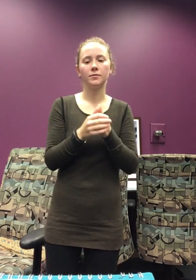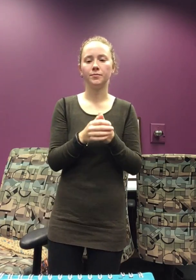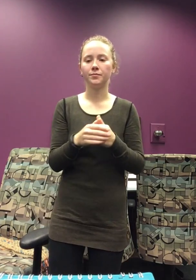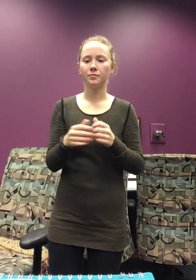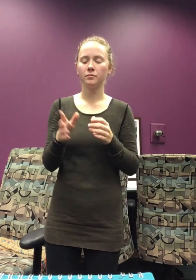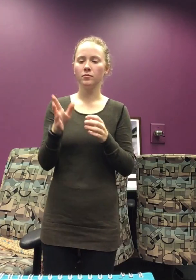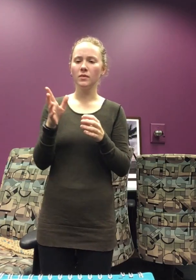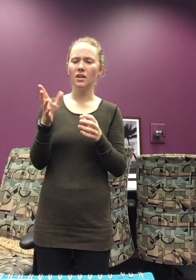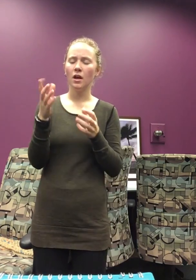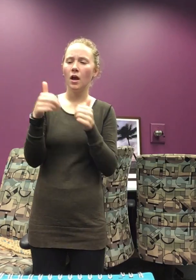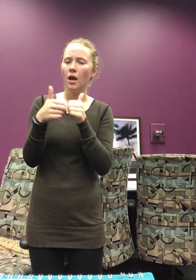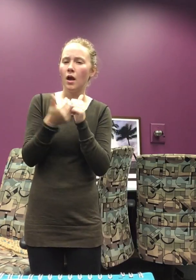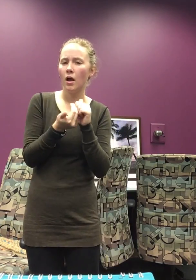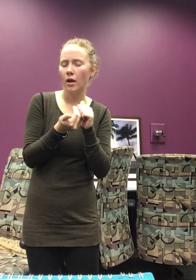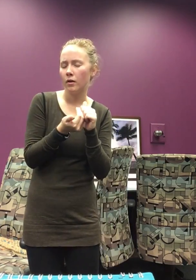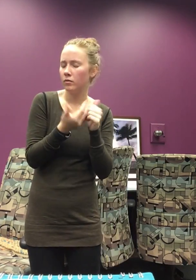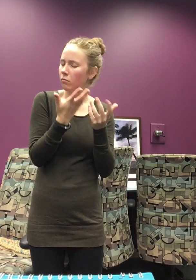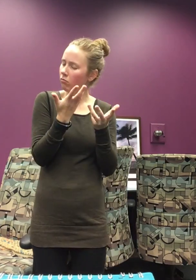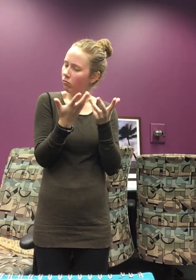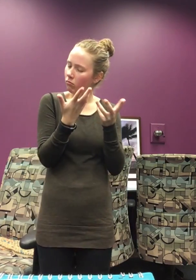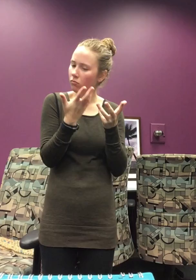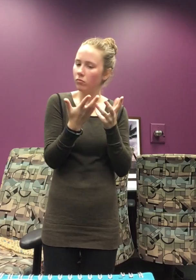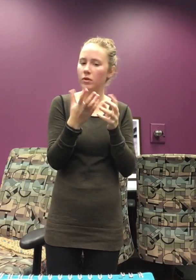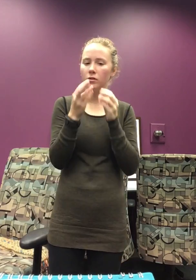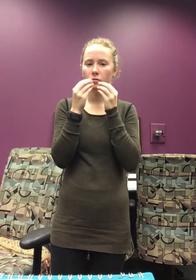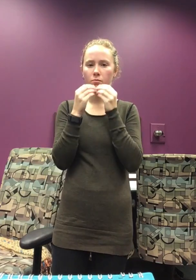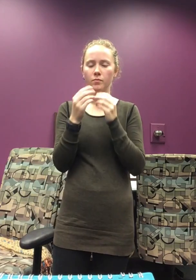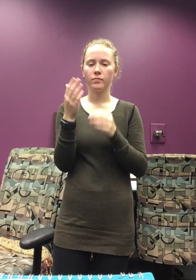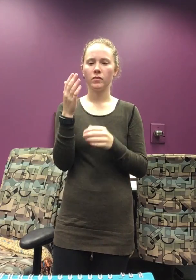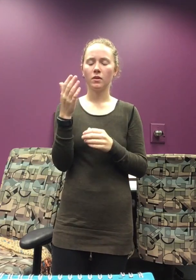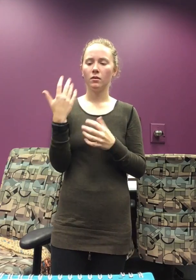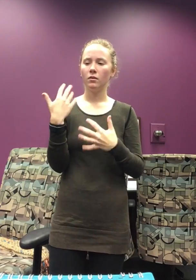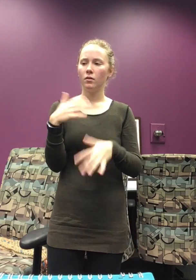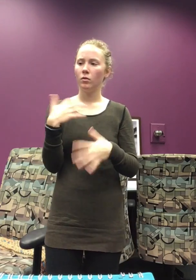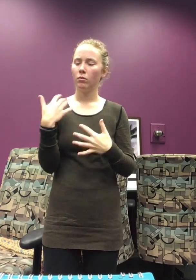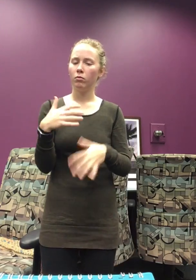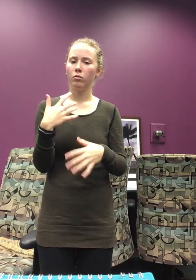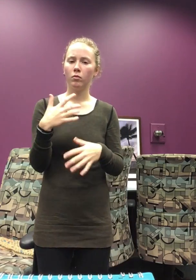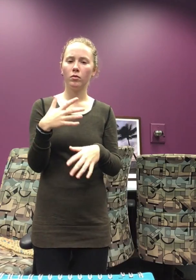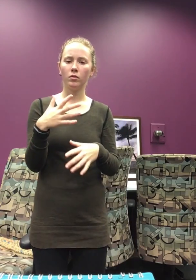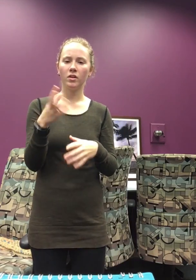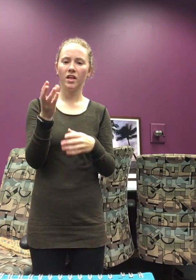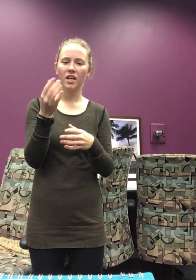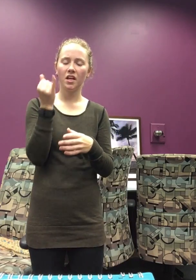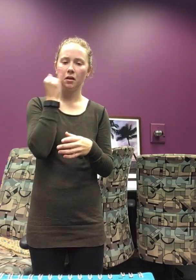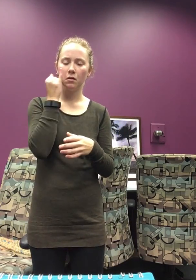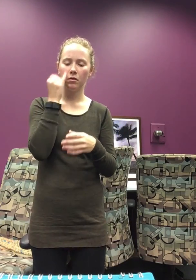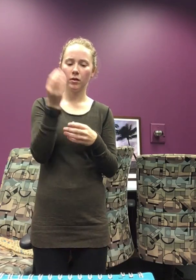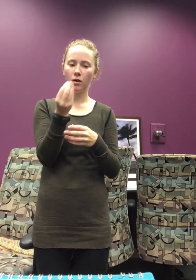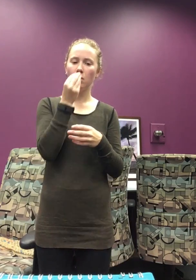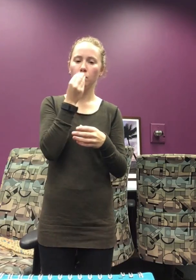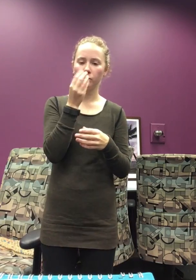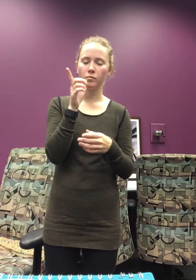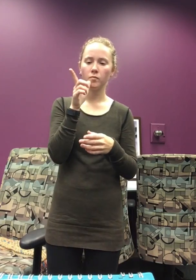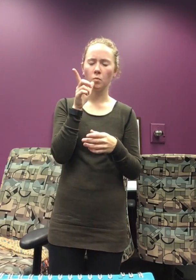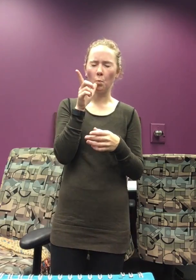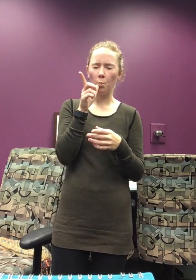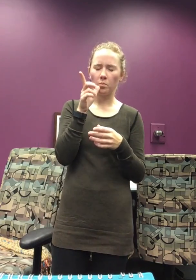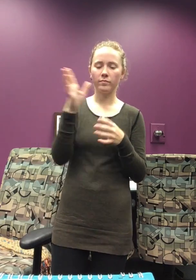lemon, we really had a sense of, wow, there were saliva glands in the bottom and also